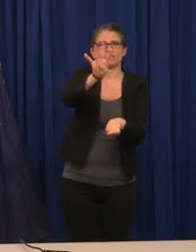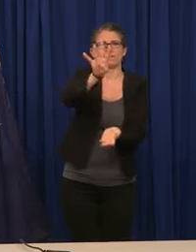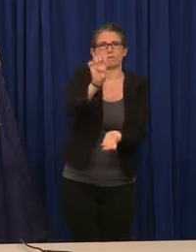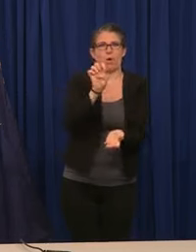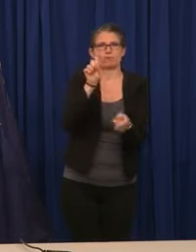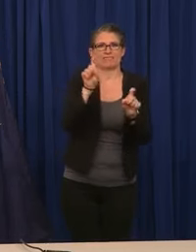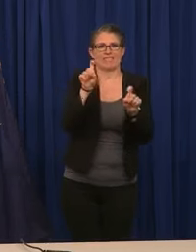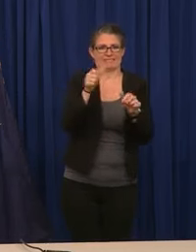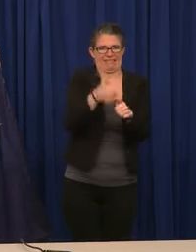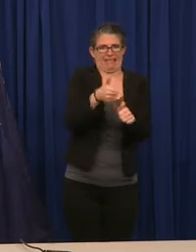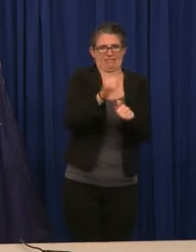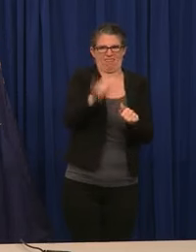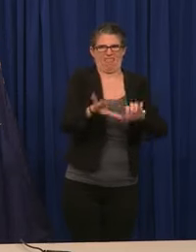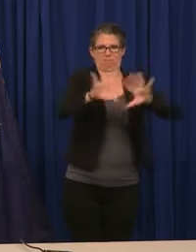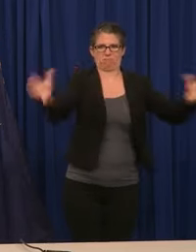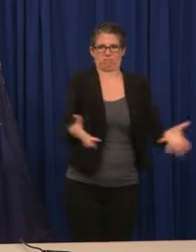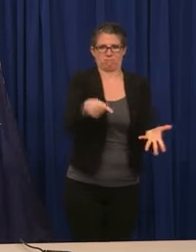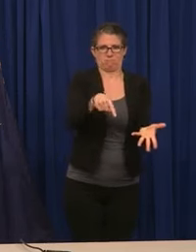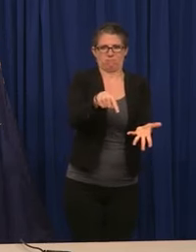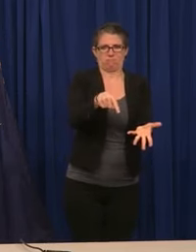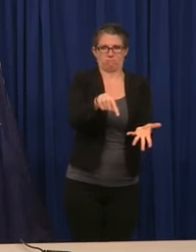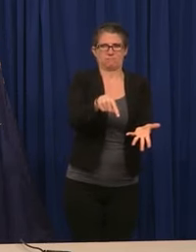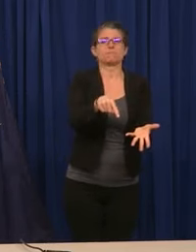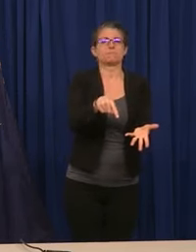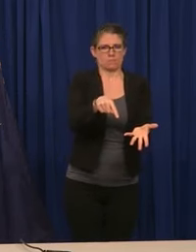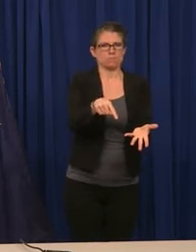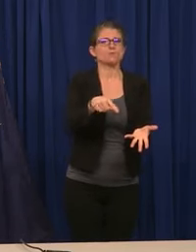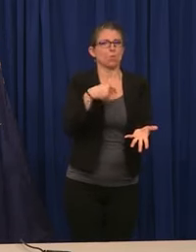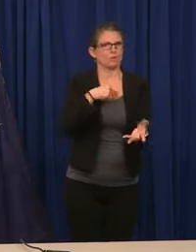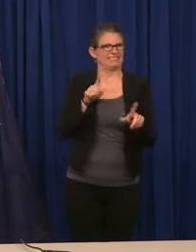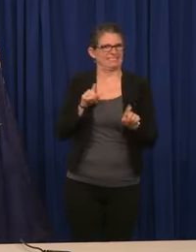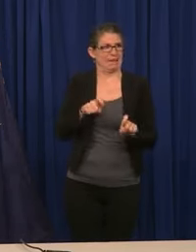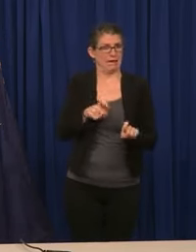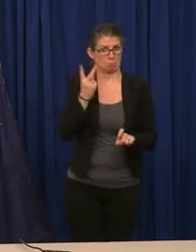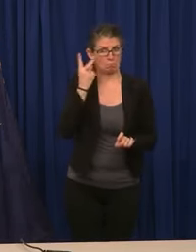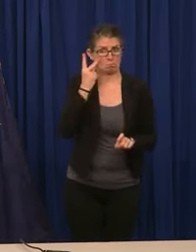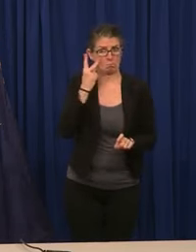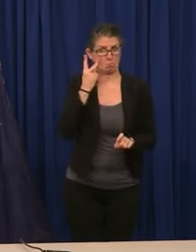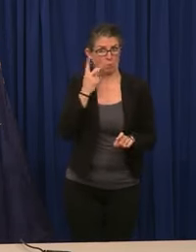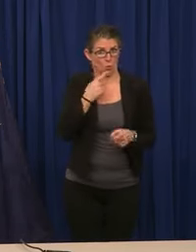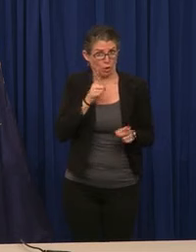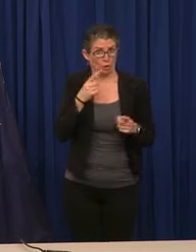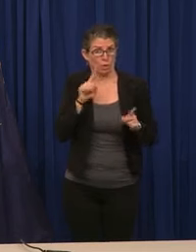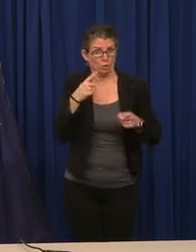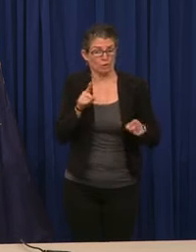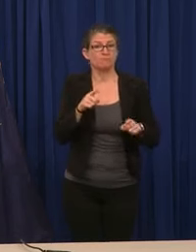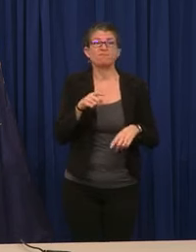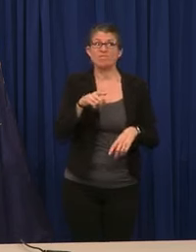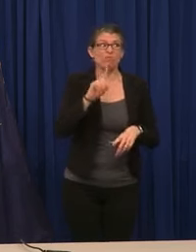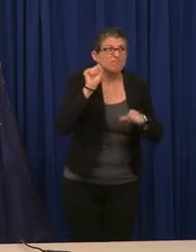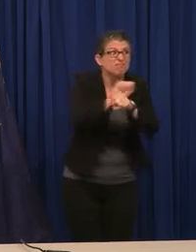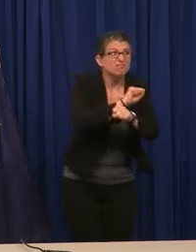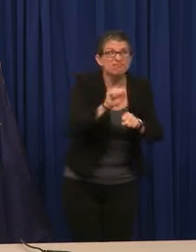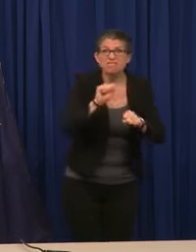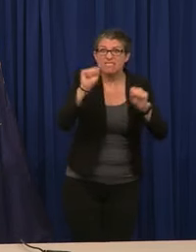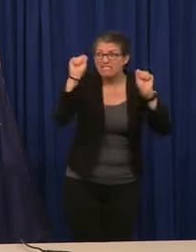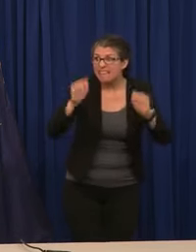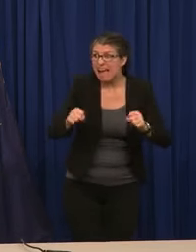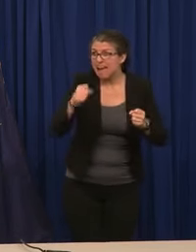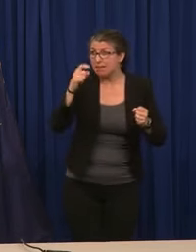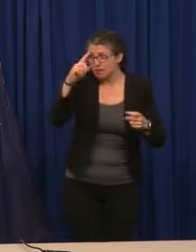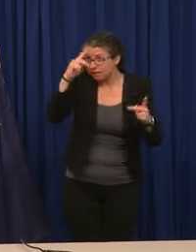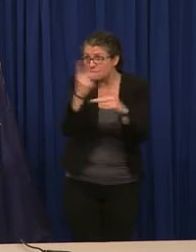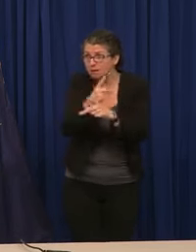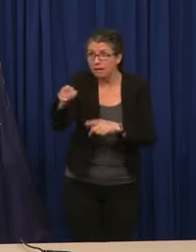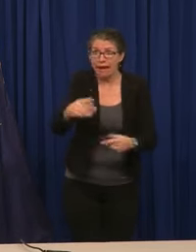they are positive or negative, and that, from a psychological perspective alone, can provide a high degree of comfort and